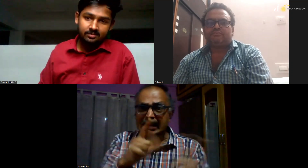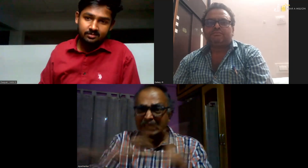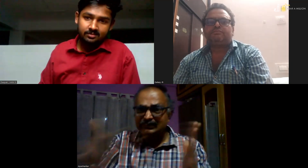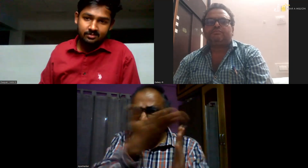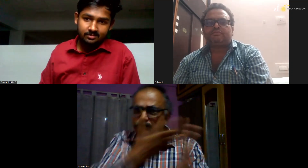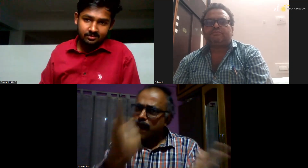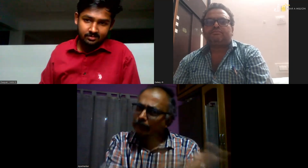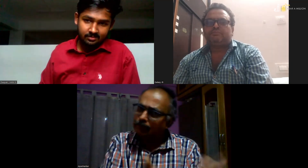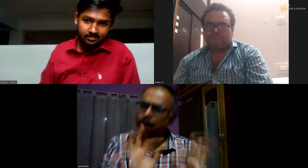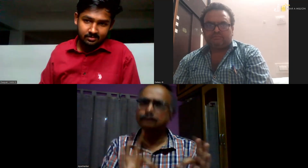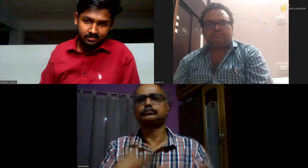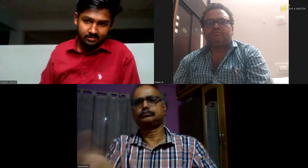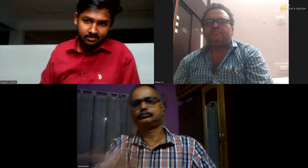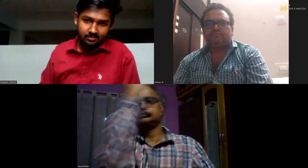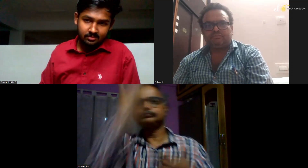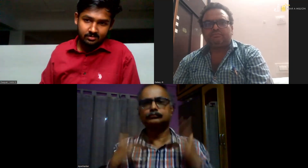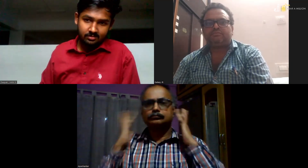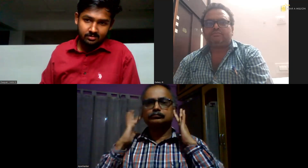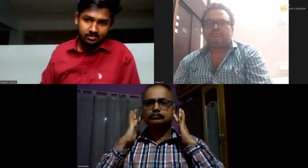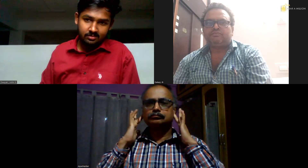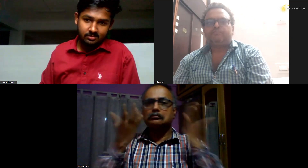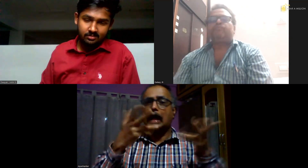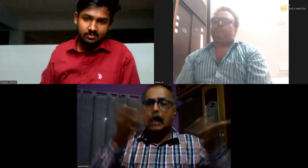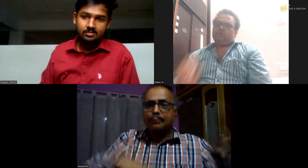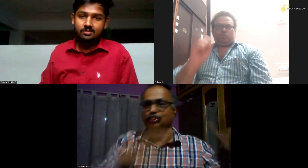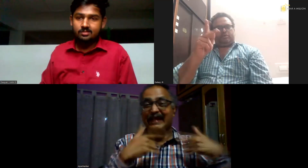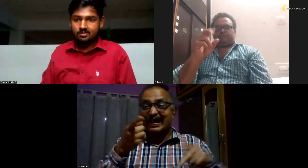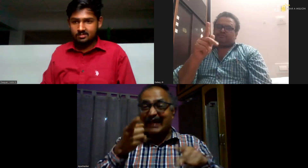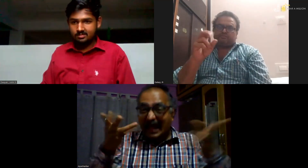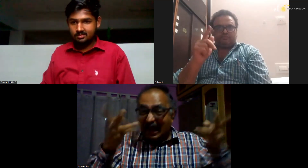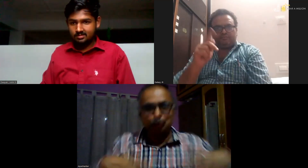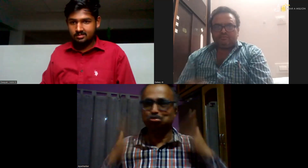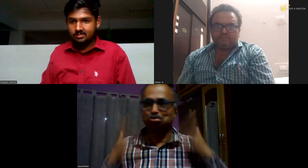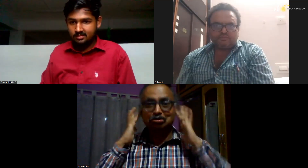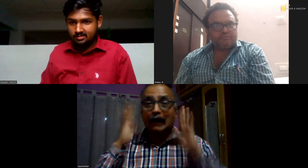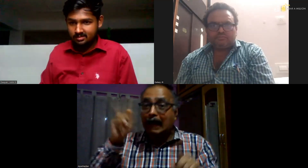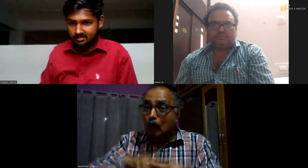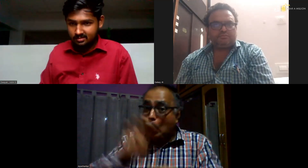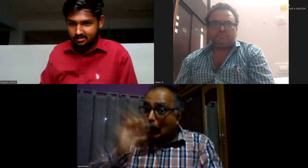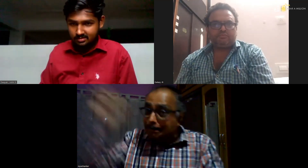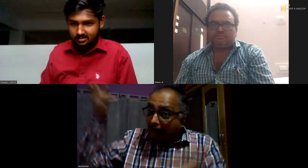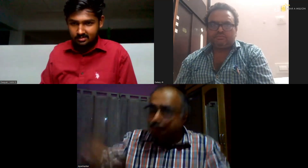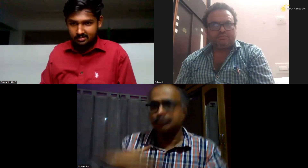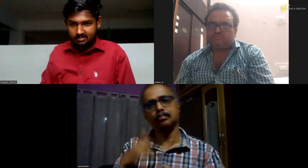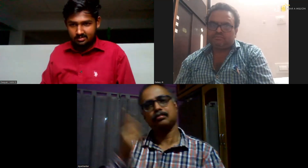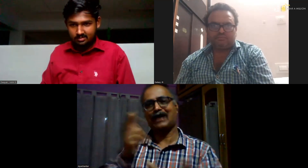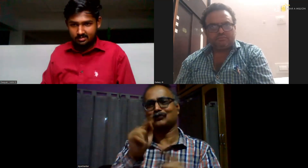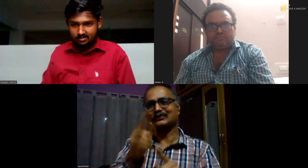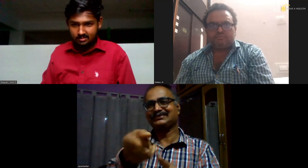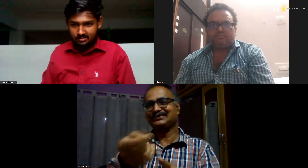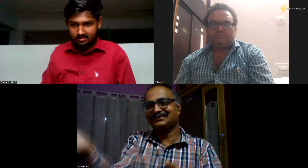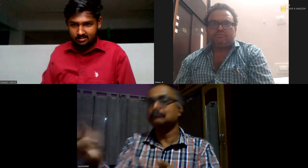yes, we can take the charge. But if you have signed it and you just read all the clauses, then it's your particular